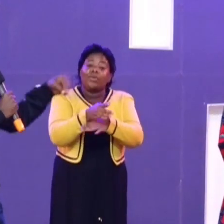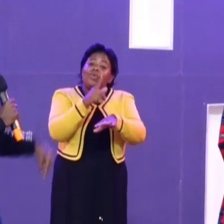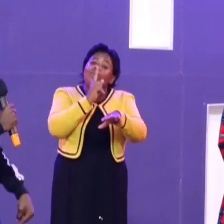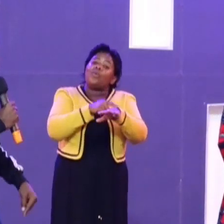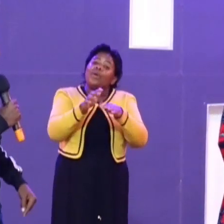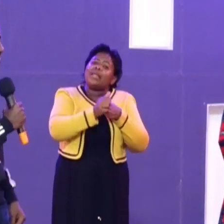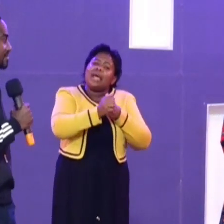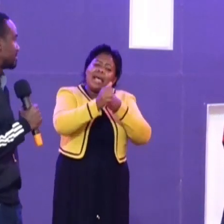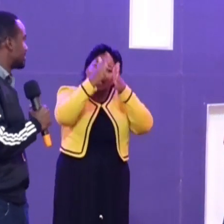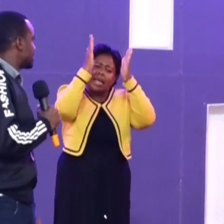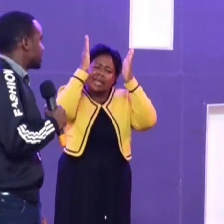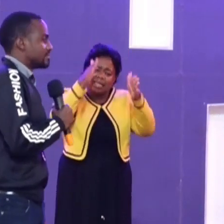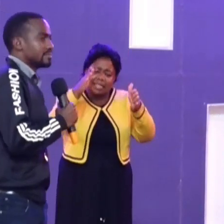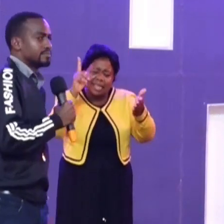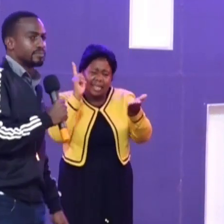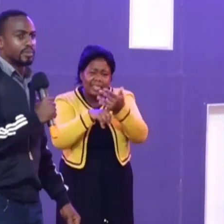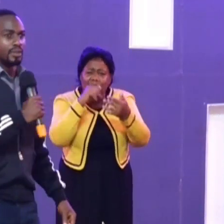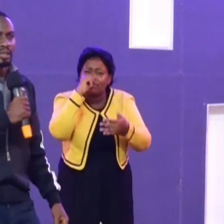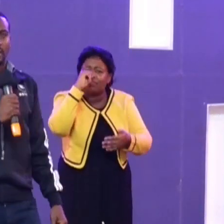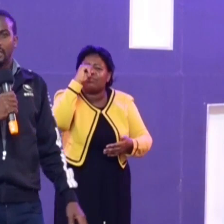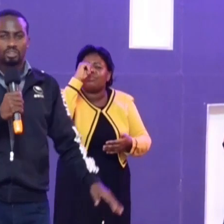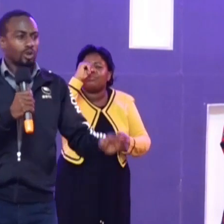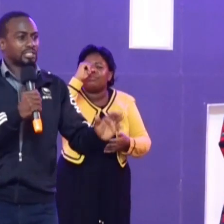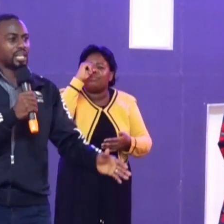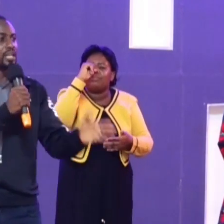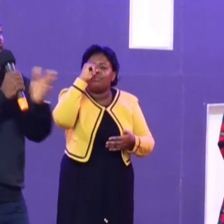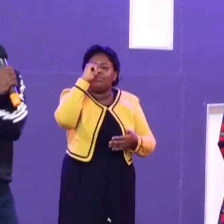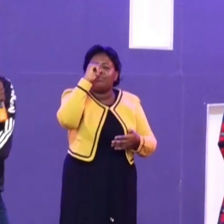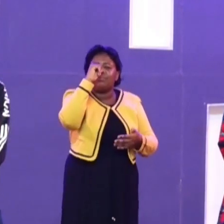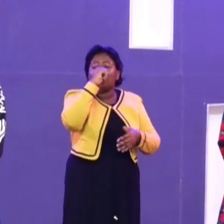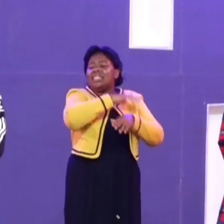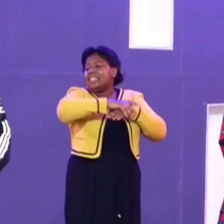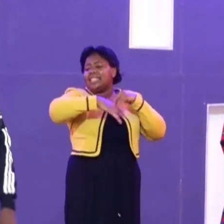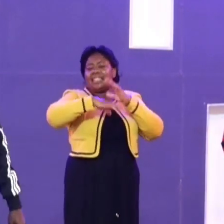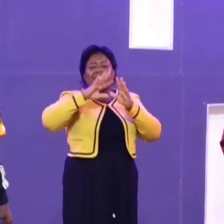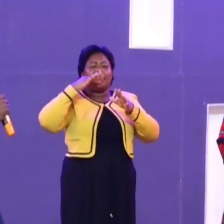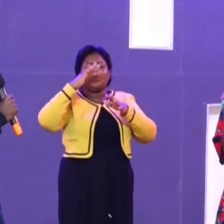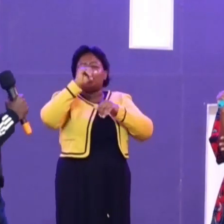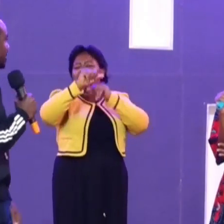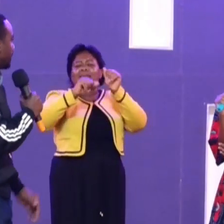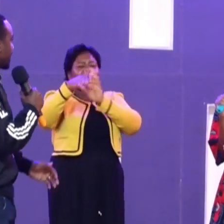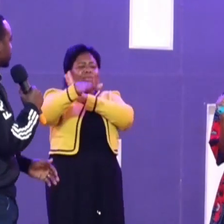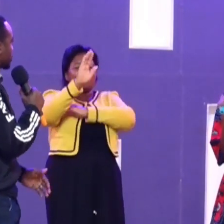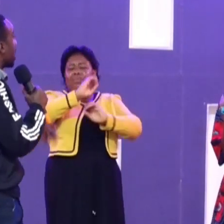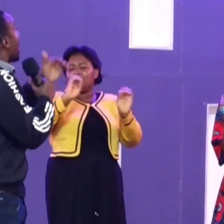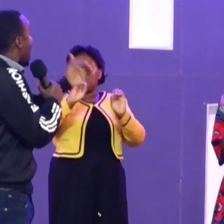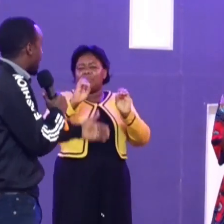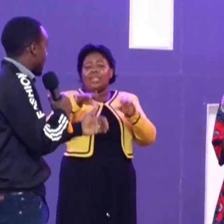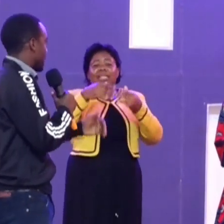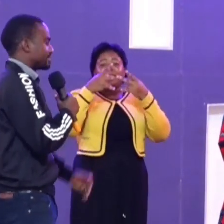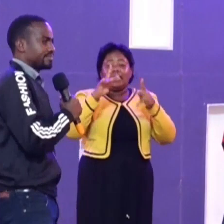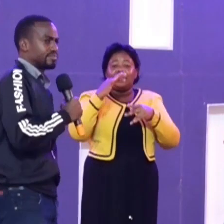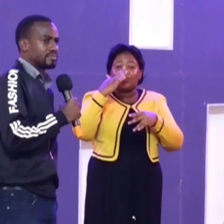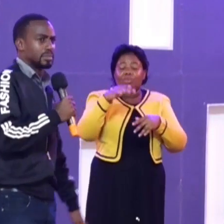leader gets pride. Omukulembeze namalafu na malala. He's no longer saying God. Ngatacha yogera katonda. He begins to